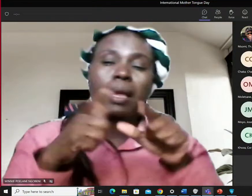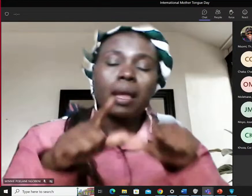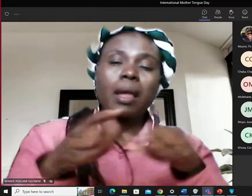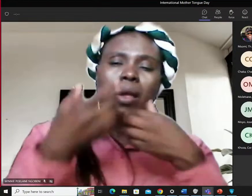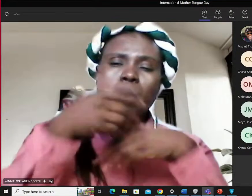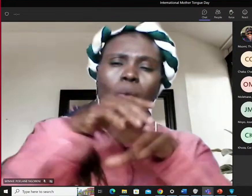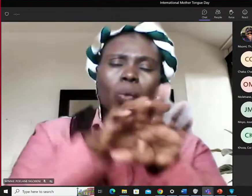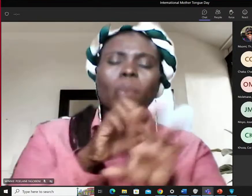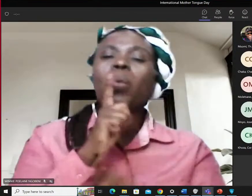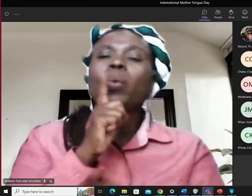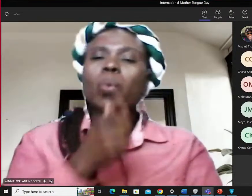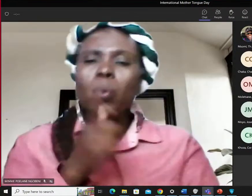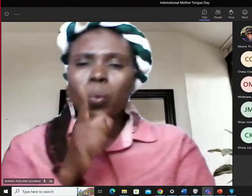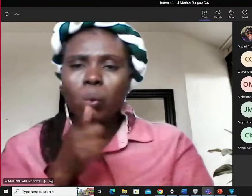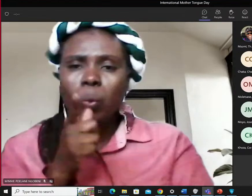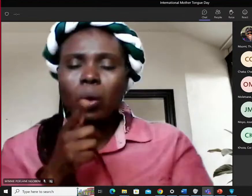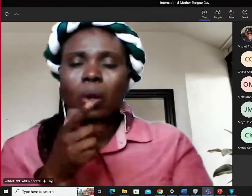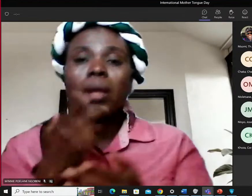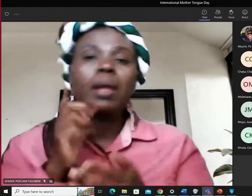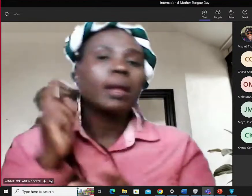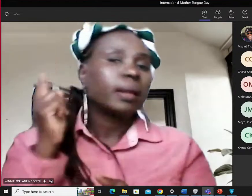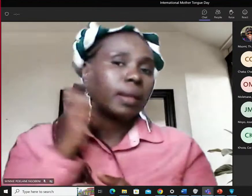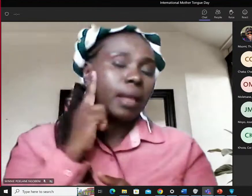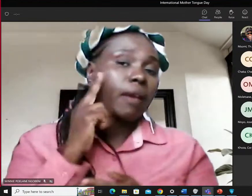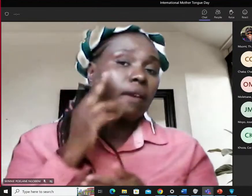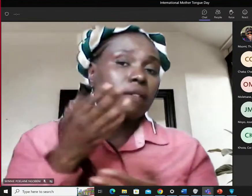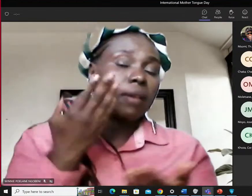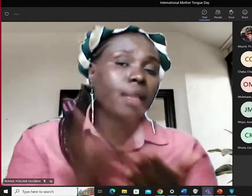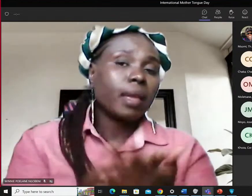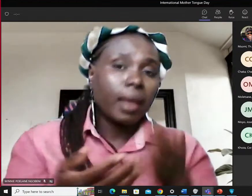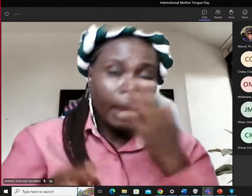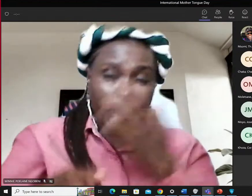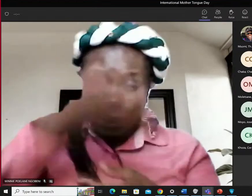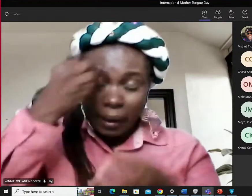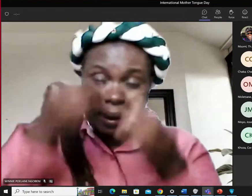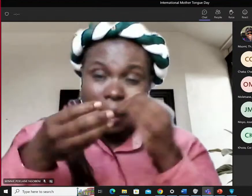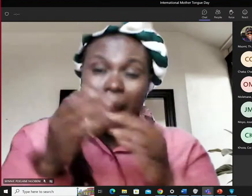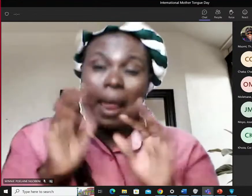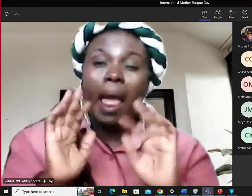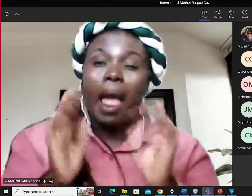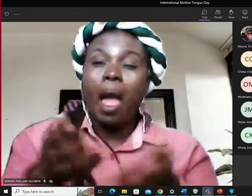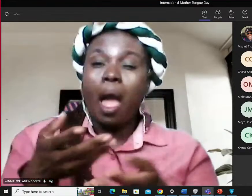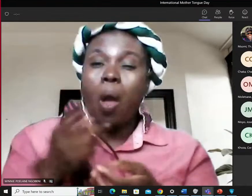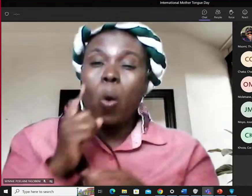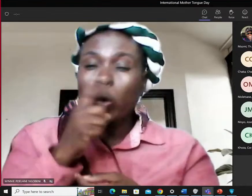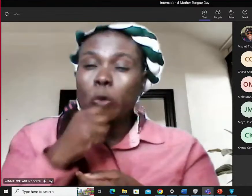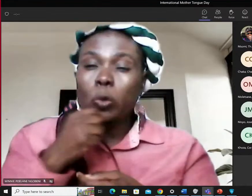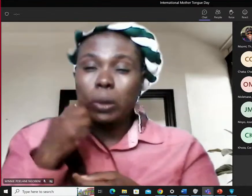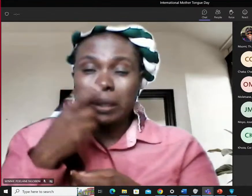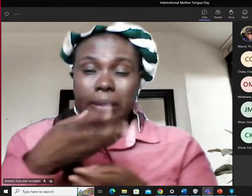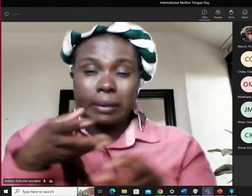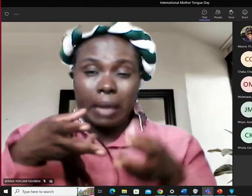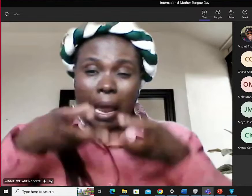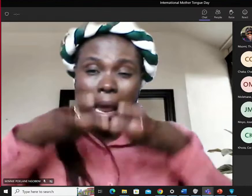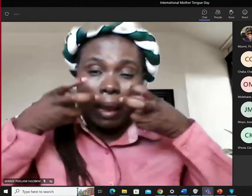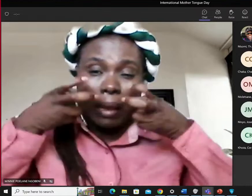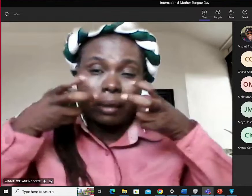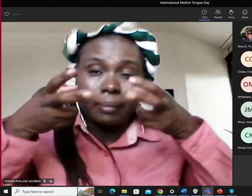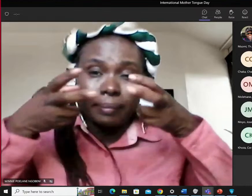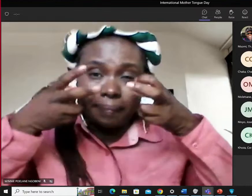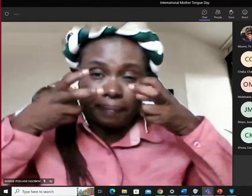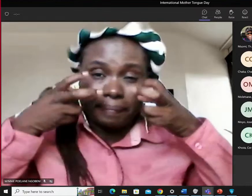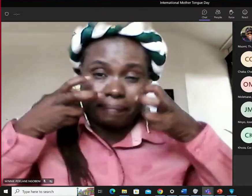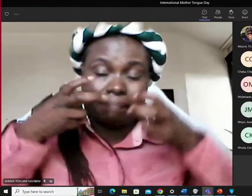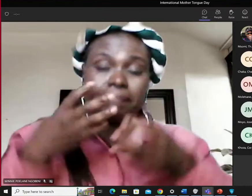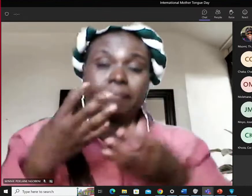the deaf from learning a language or to speak. This perception is not true. The use of